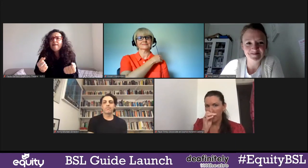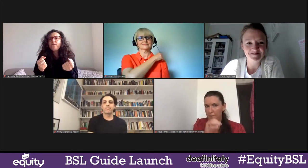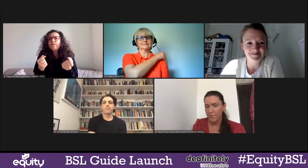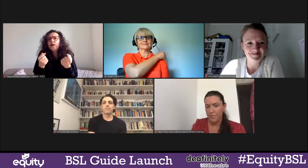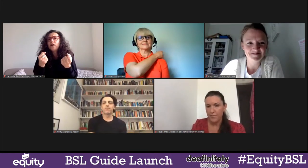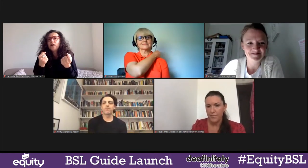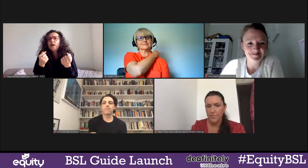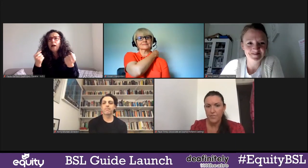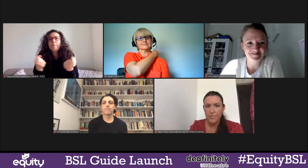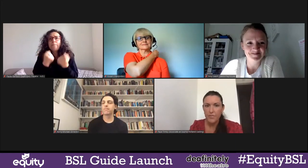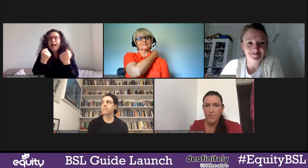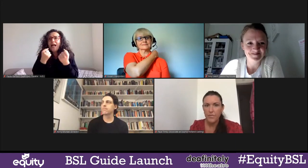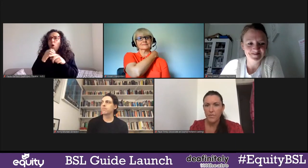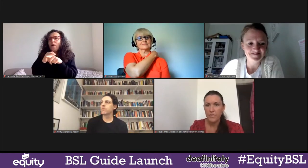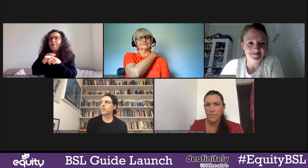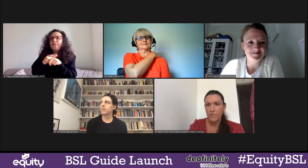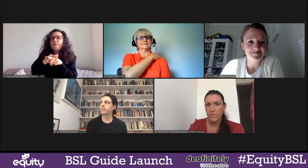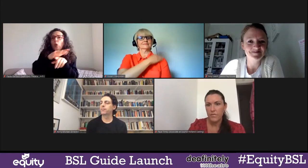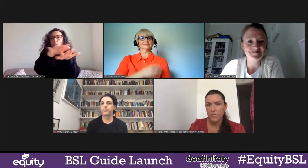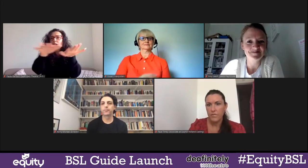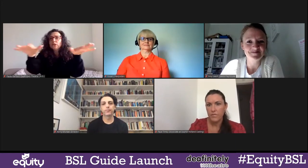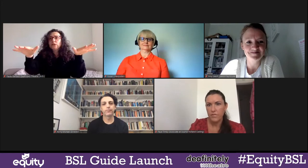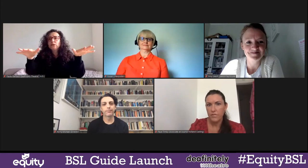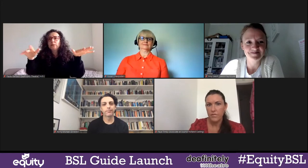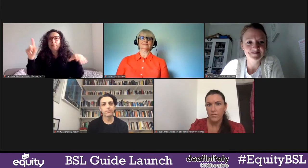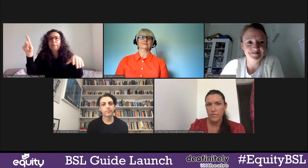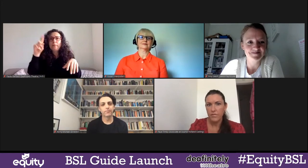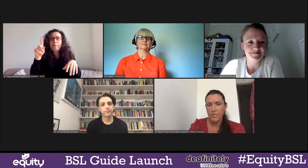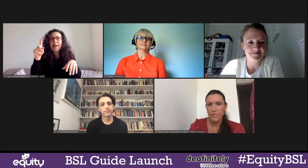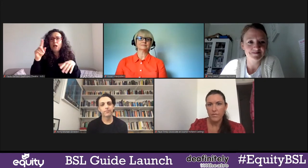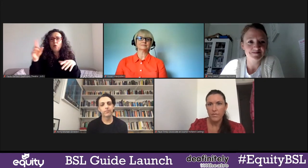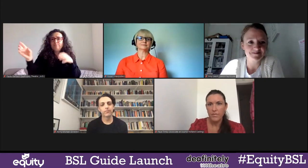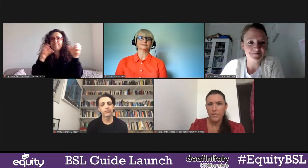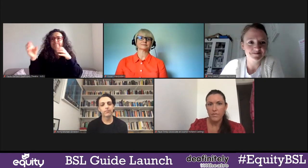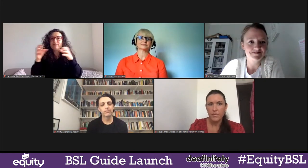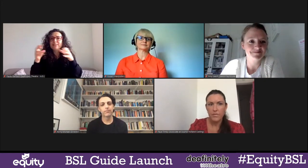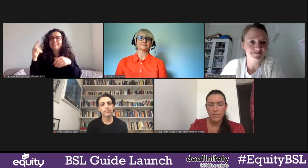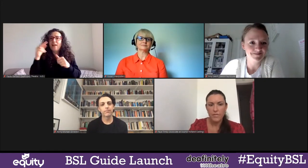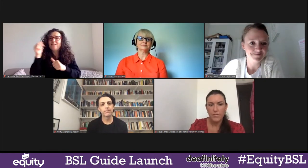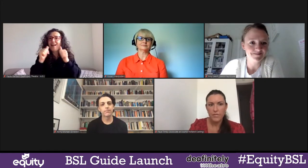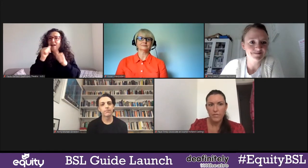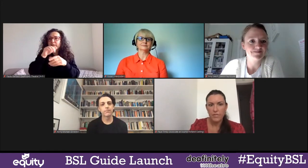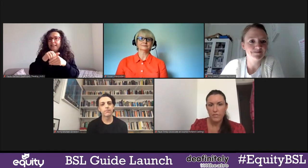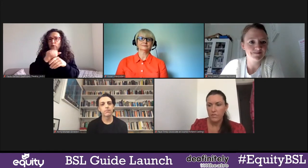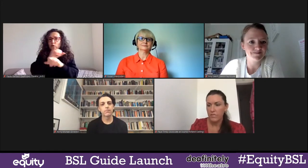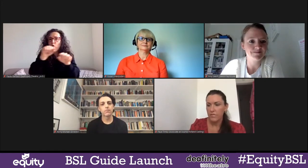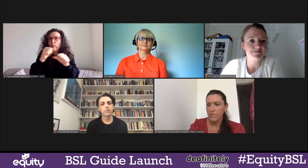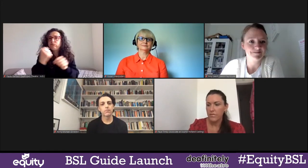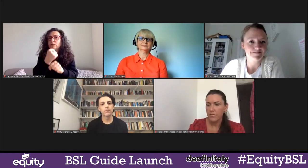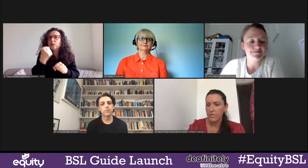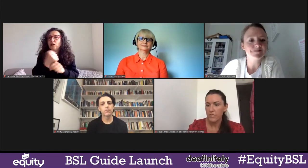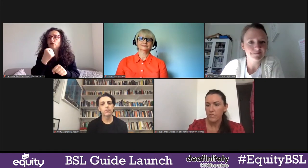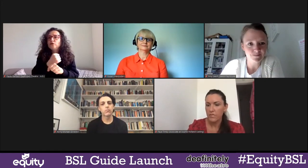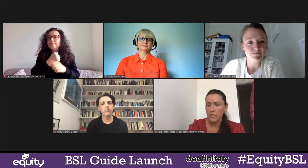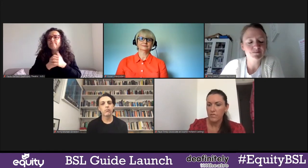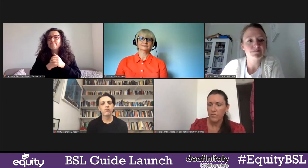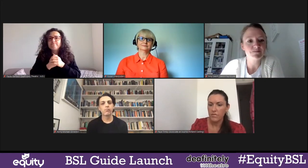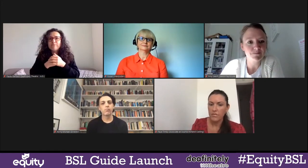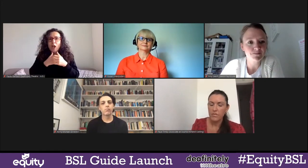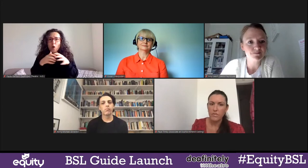panel. I really appreciate you joining us. You have huge power to make great influence, and